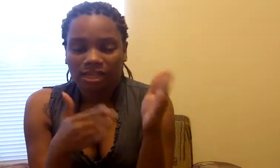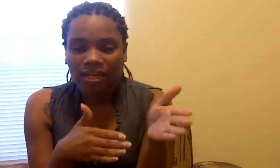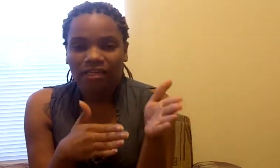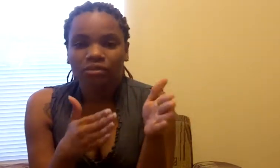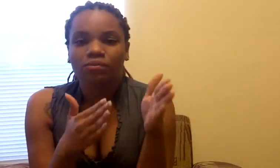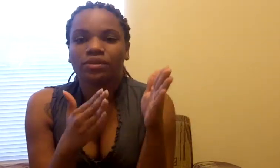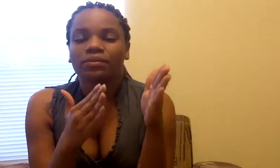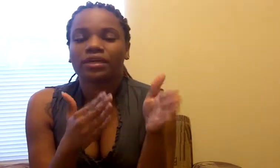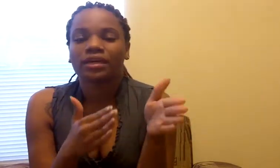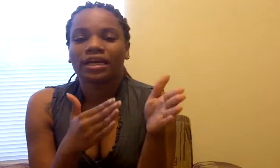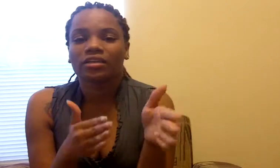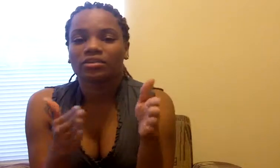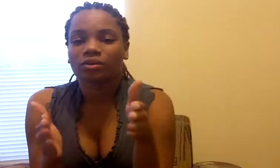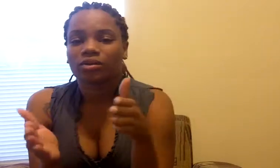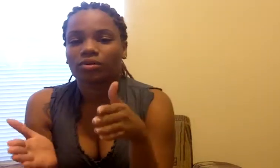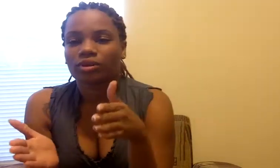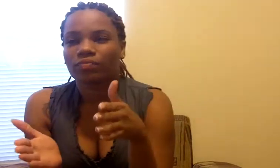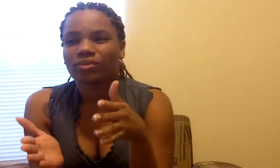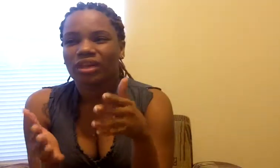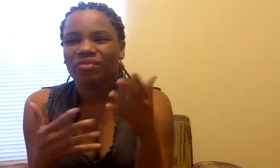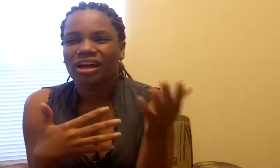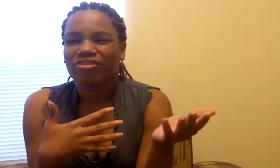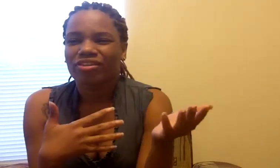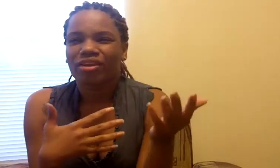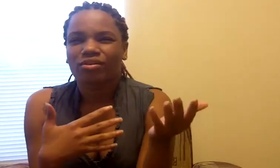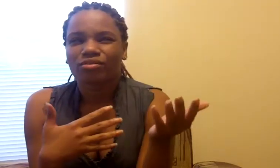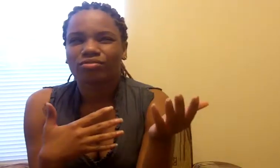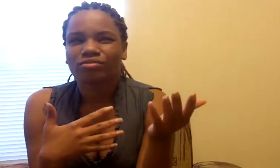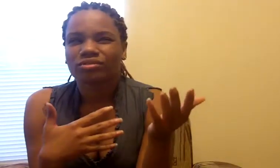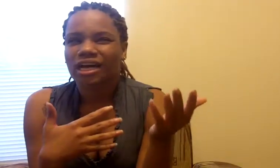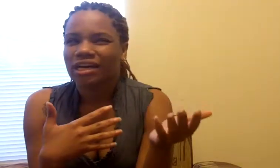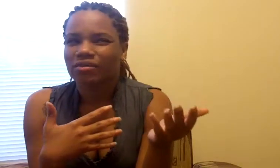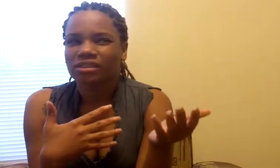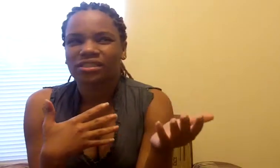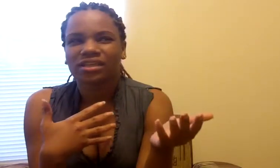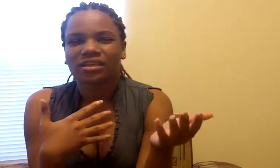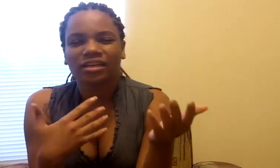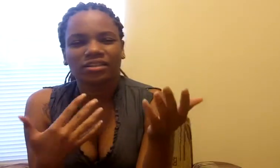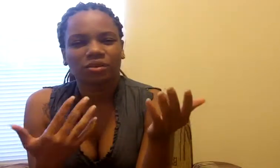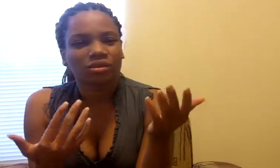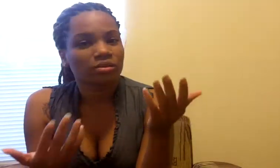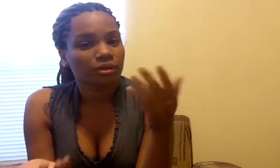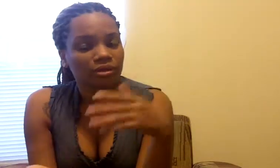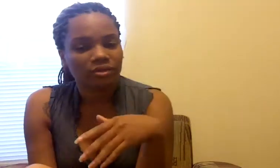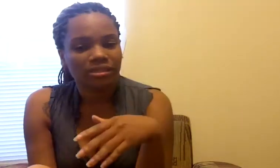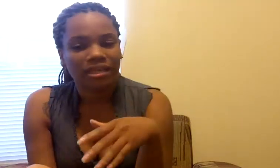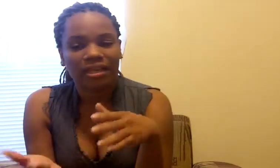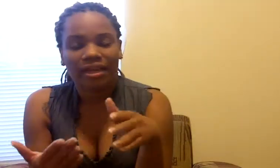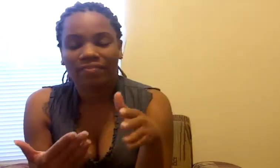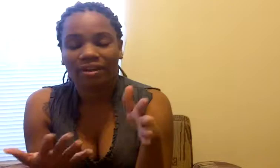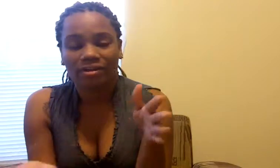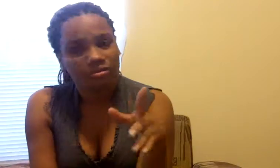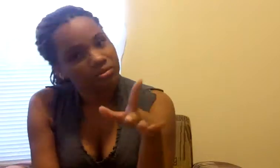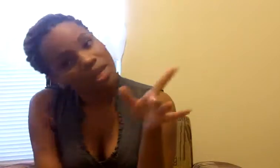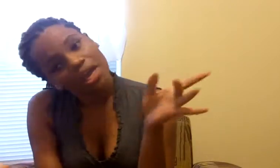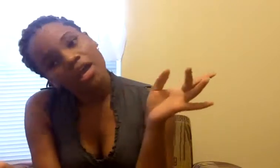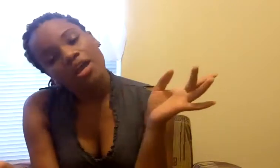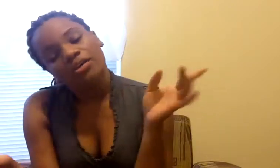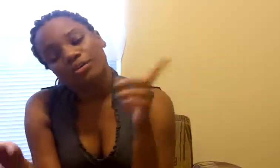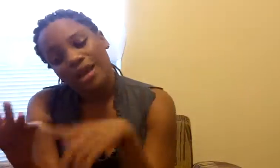sign language but putting it in English word order. And you might think that, oh, sign language isn't in English word order. Well, no, it's not. They have their own